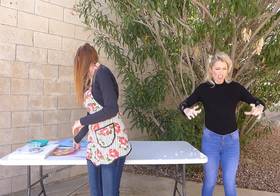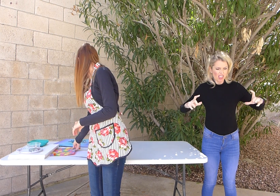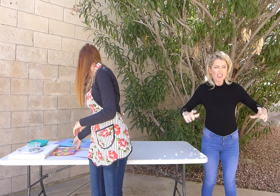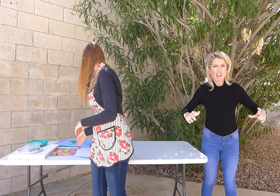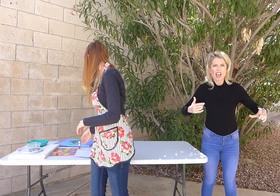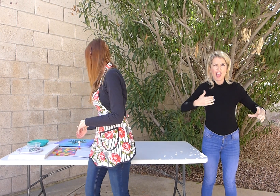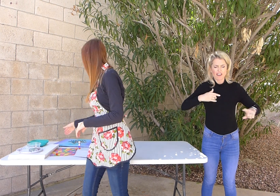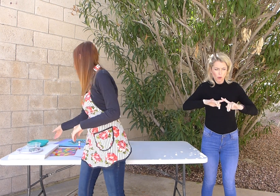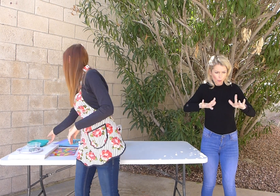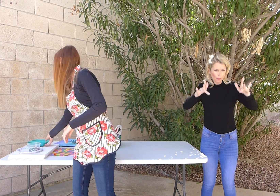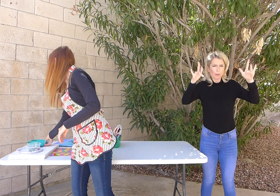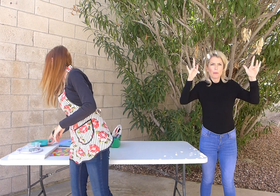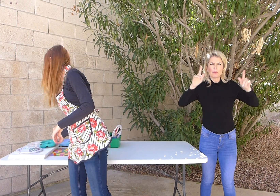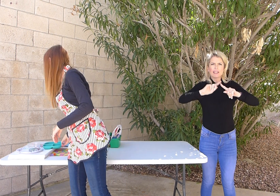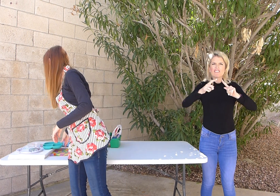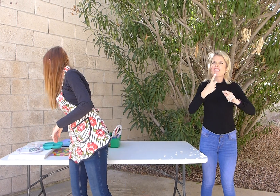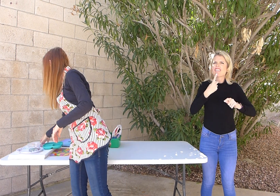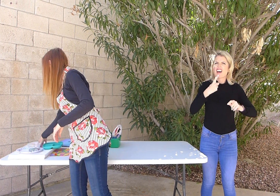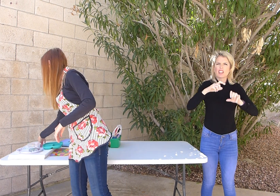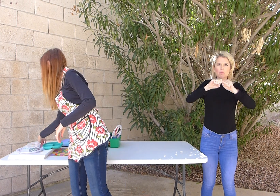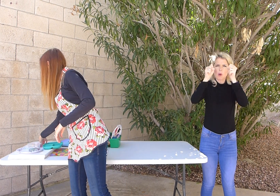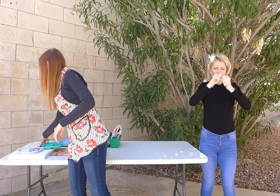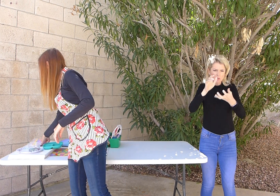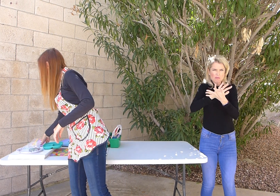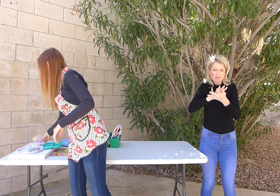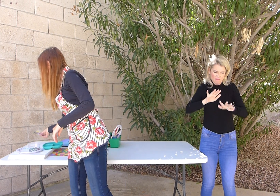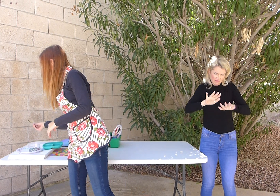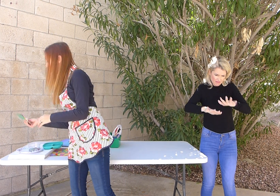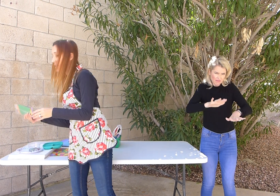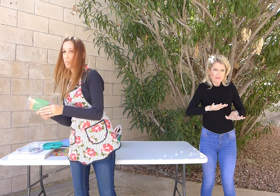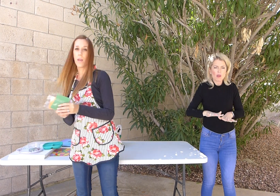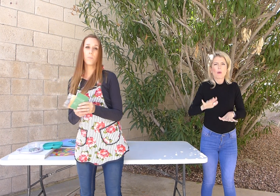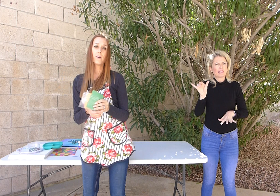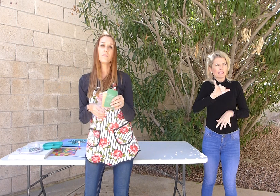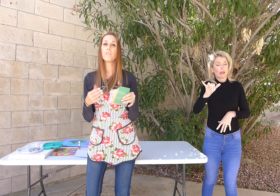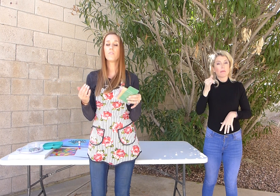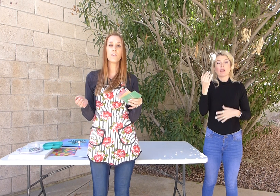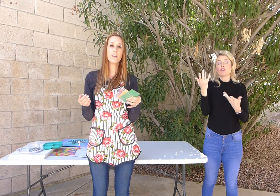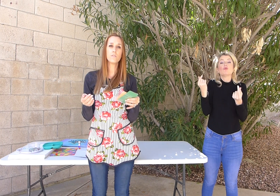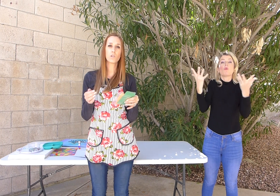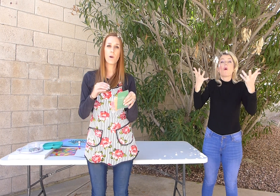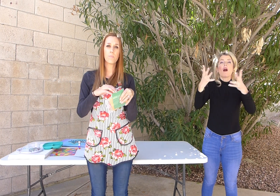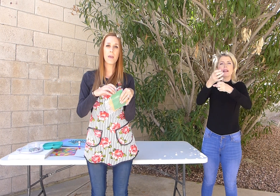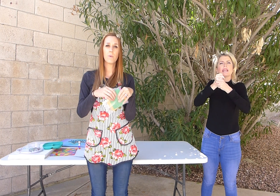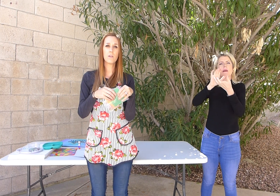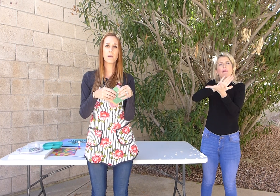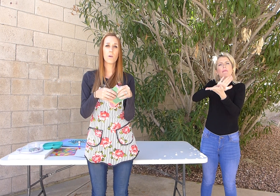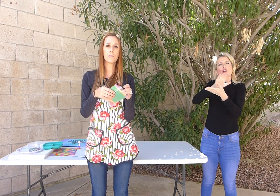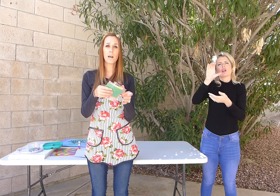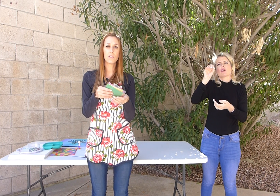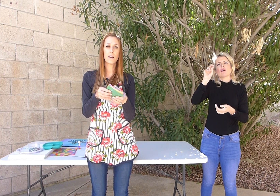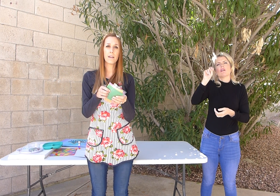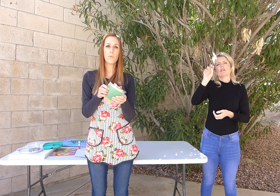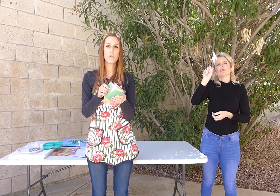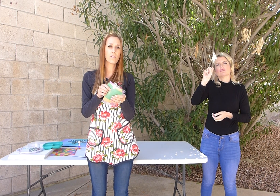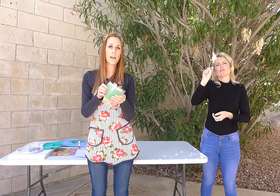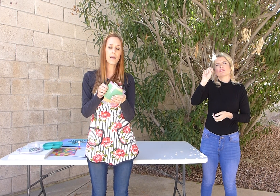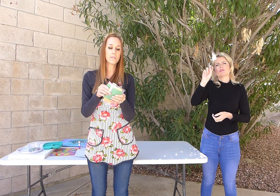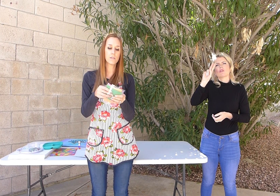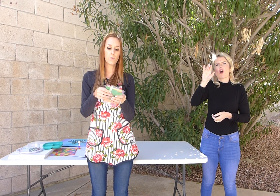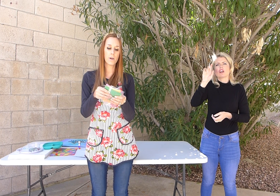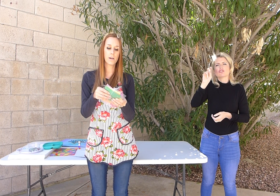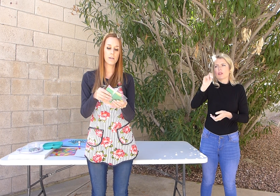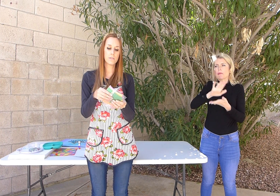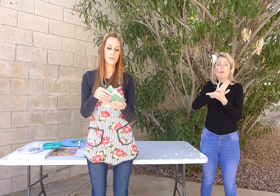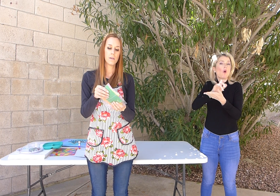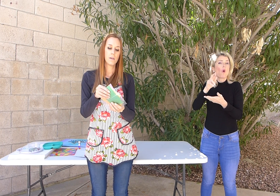this is some colored construction paper. If you don't have any construction paper, feel free to use your white paper. You can always color on it with your